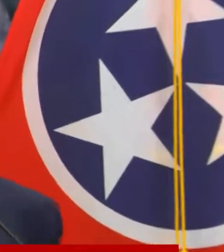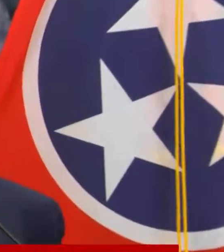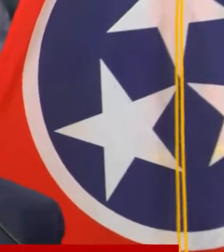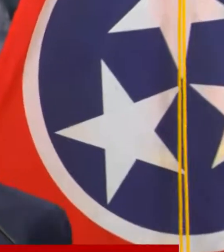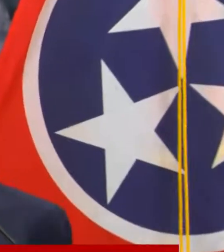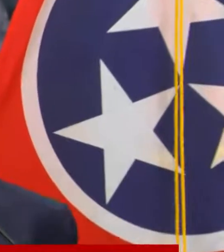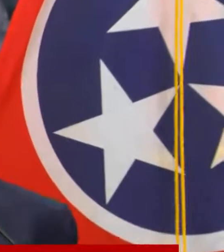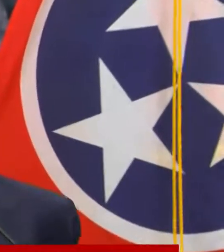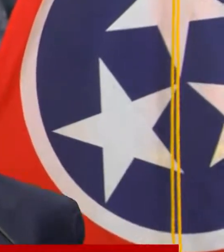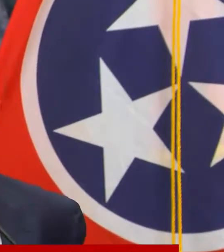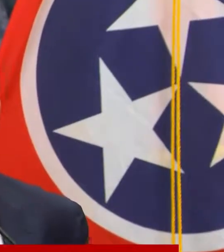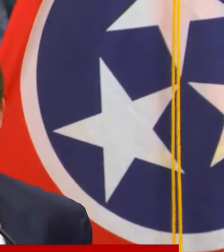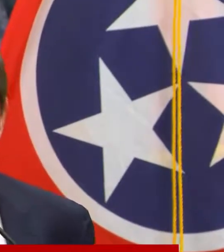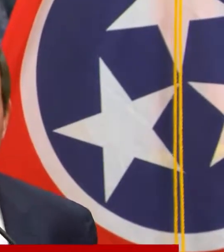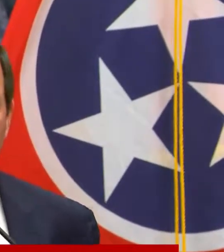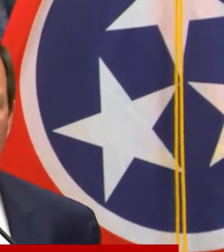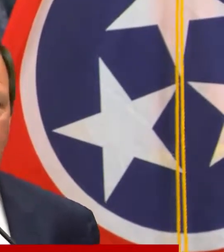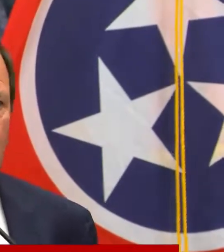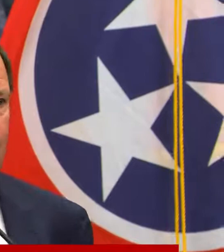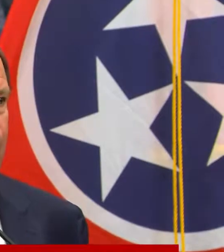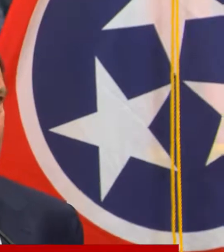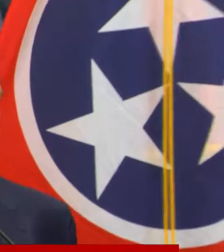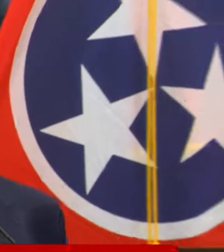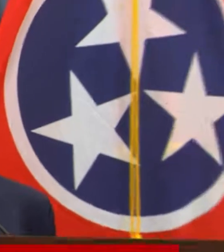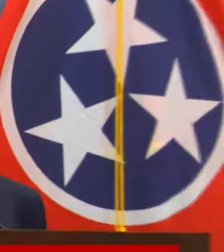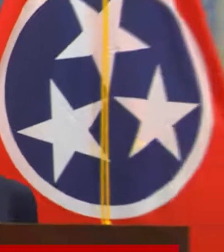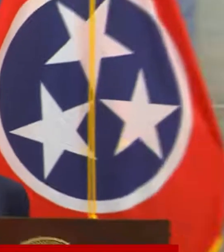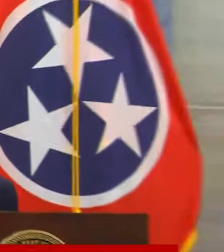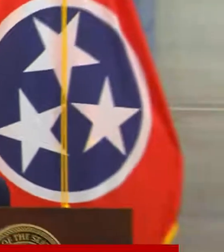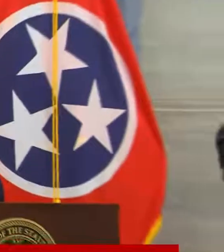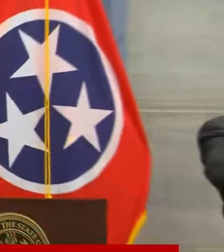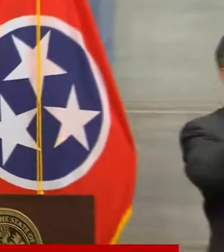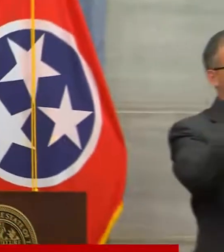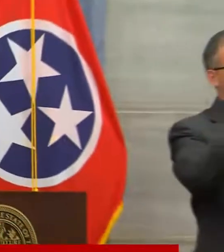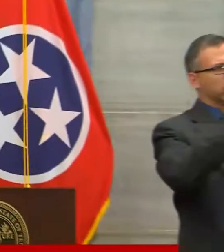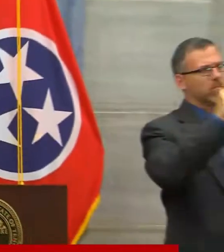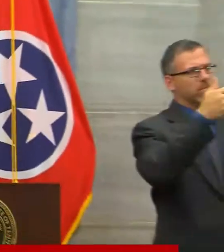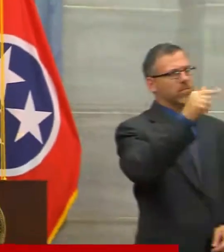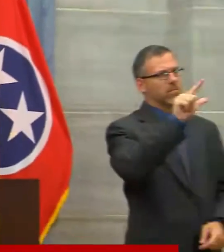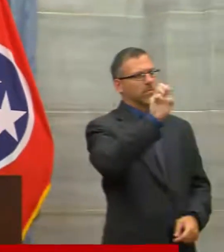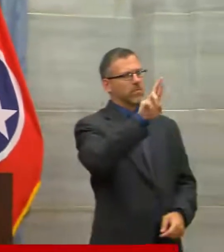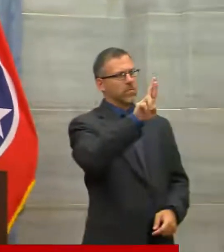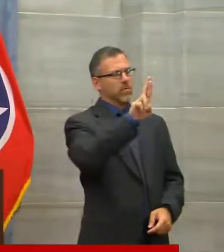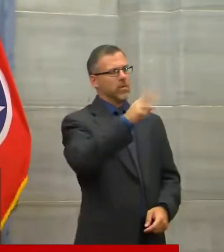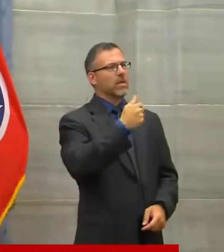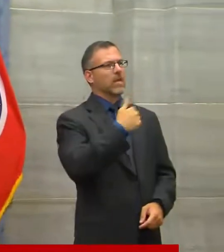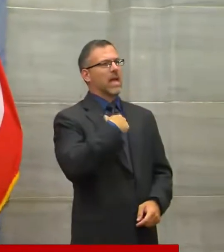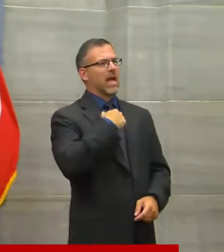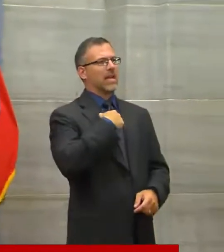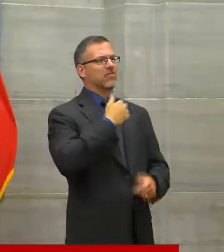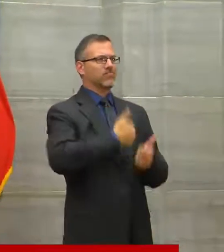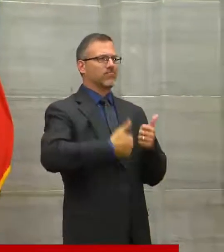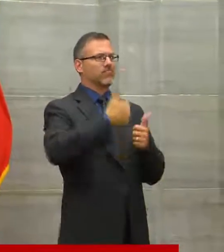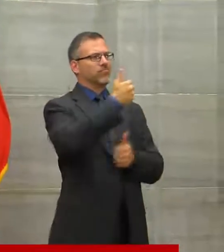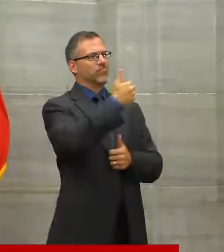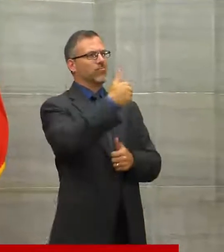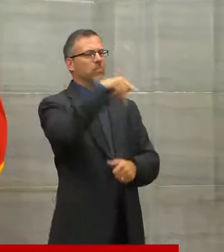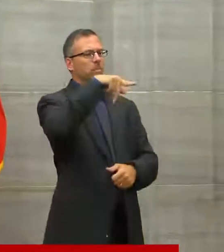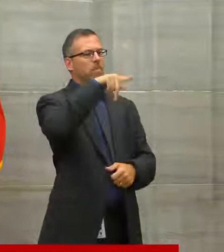for being here. I'm Tom Spangler. I am the chairman of the Post Commission, the Police Officer Standards and